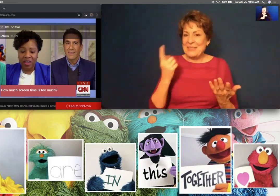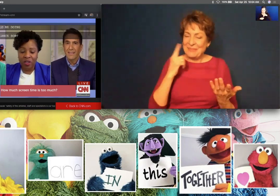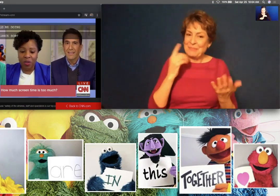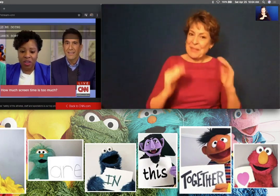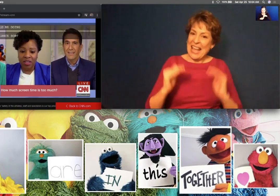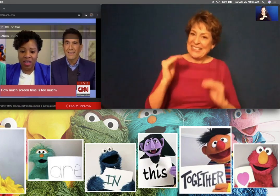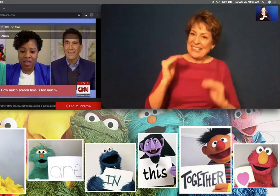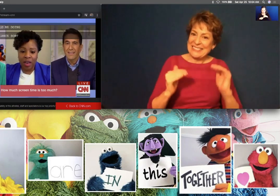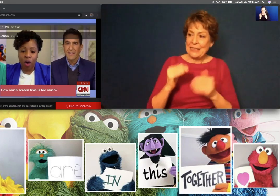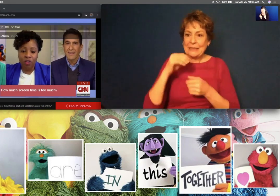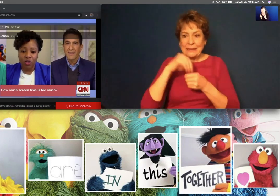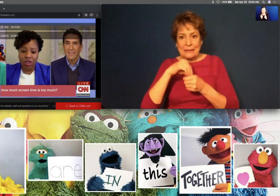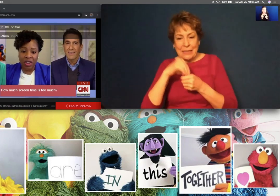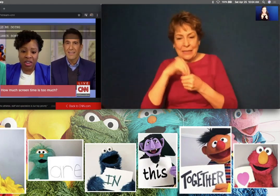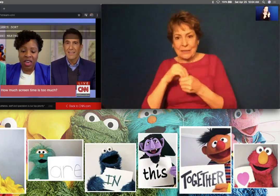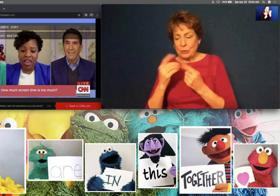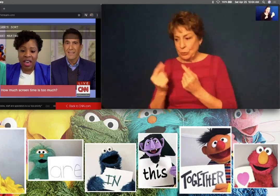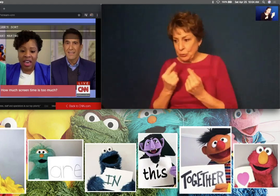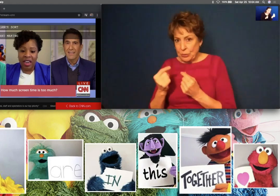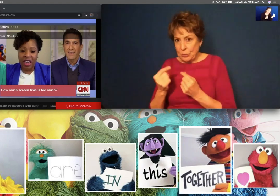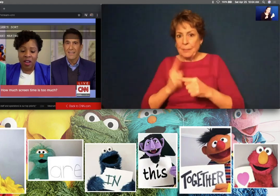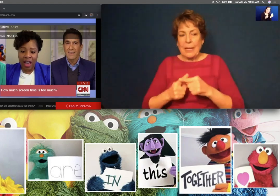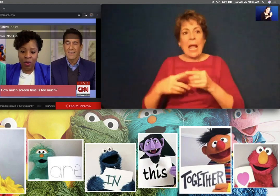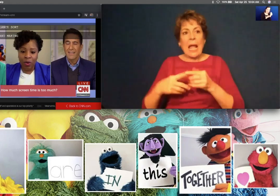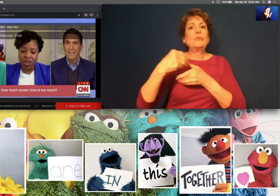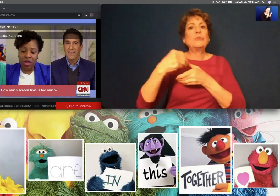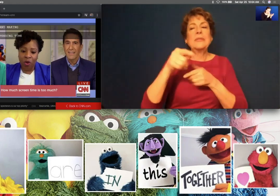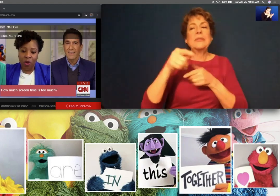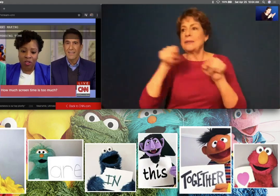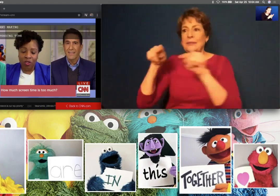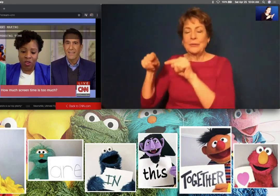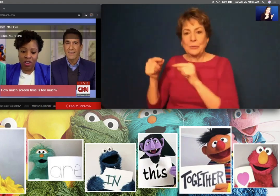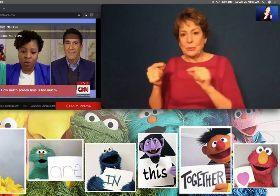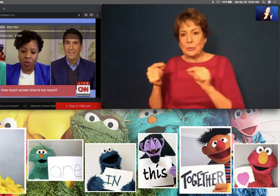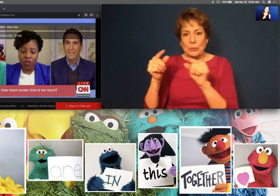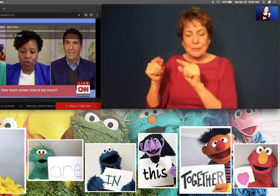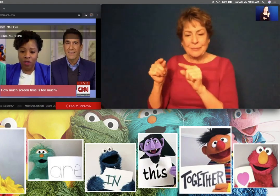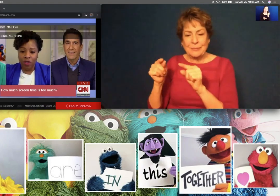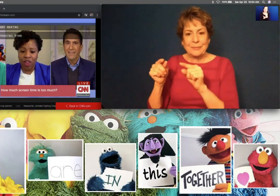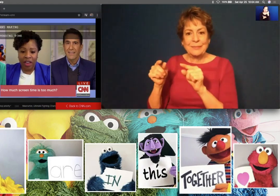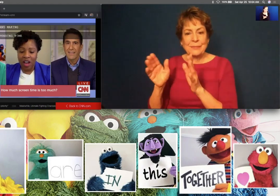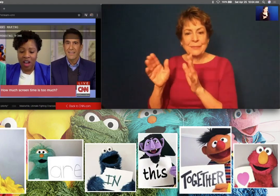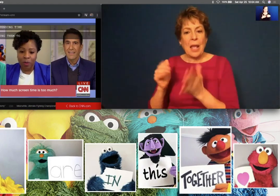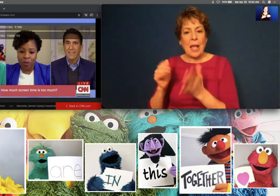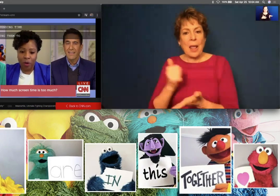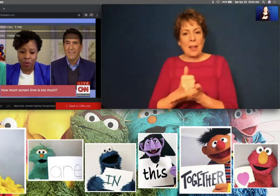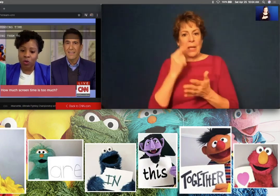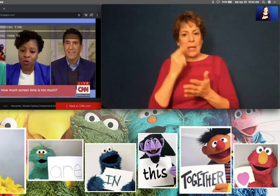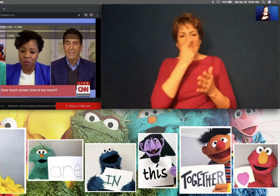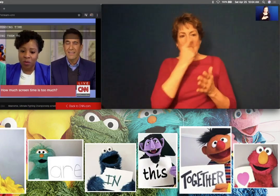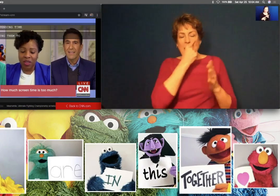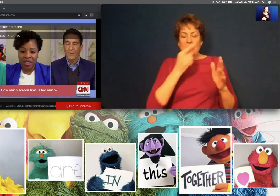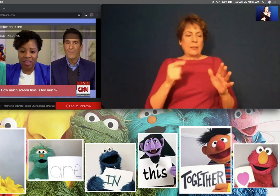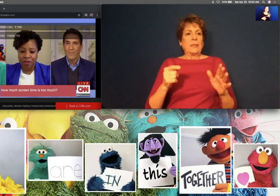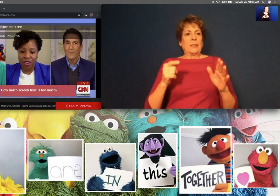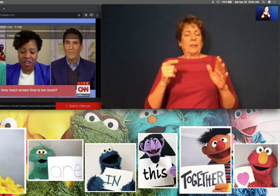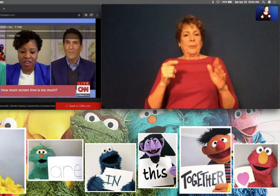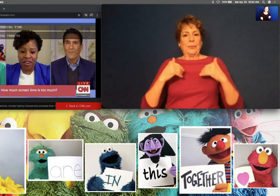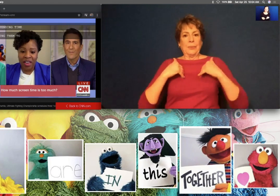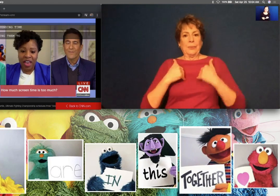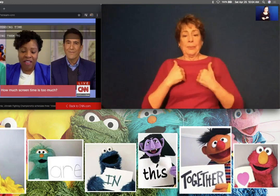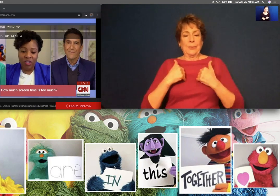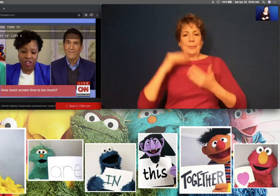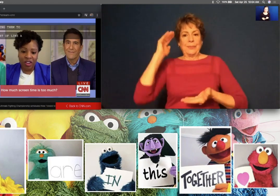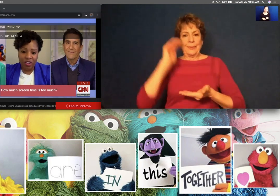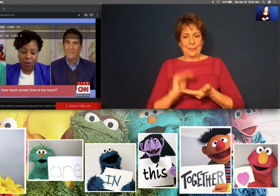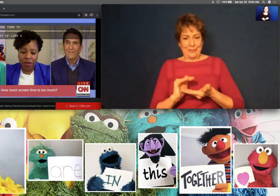sort of outside activity and making sure that they are spending time off screen and allowing them to get on screen with sort of like a